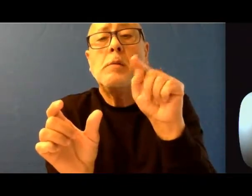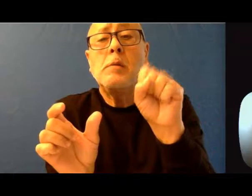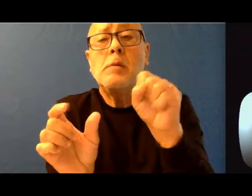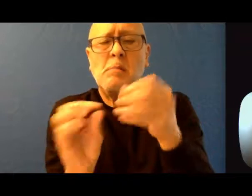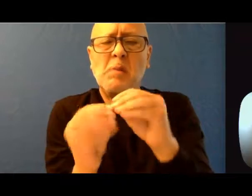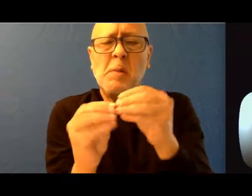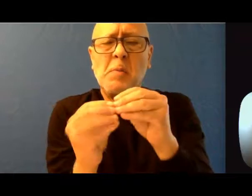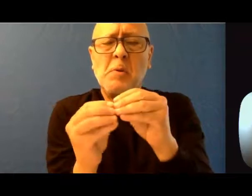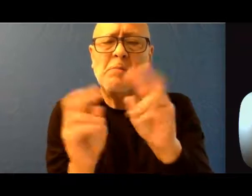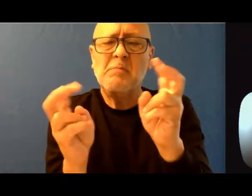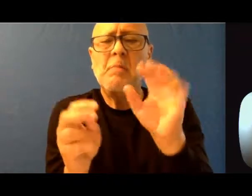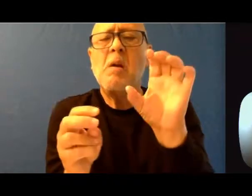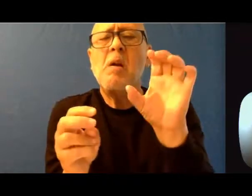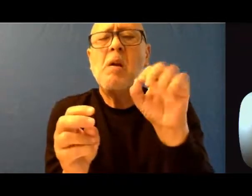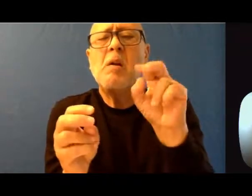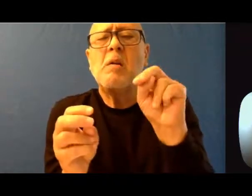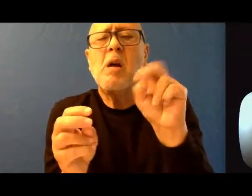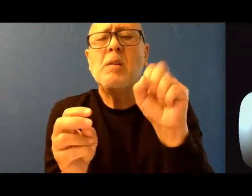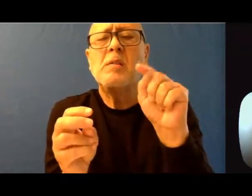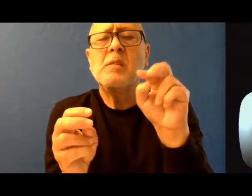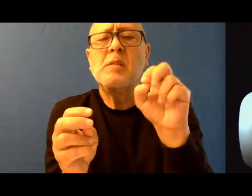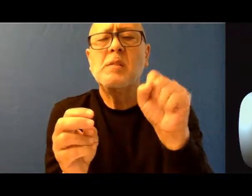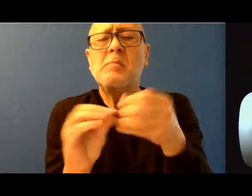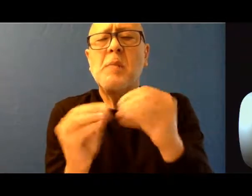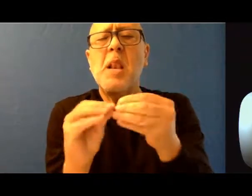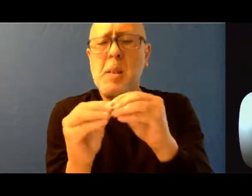which are actually just numbers,